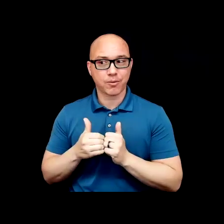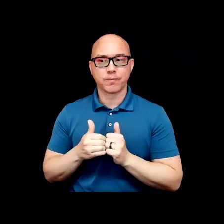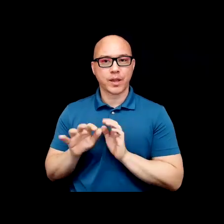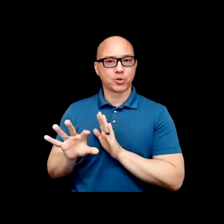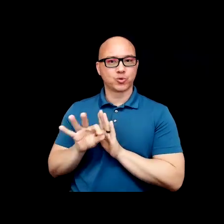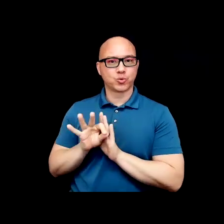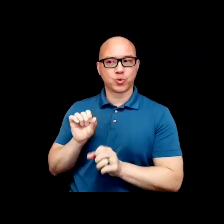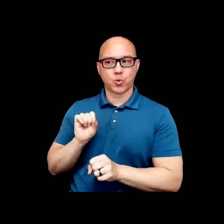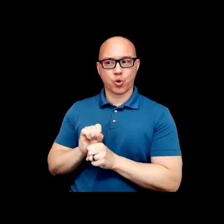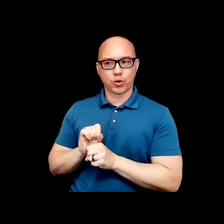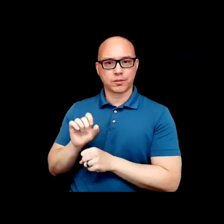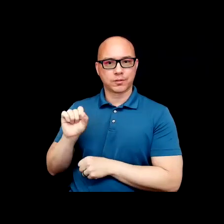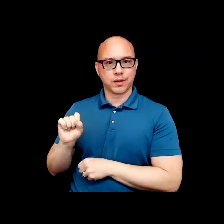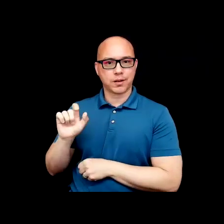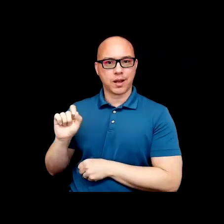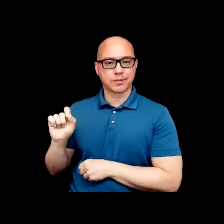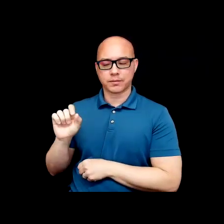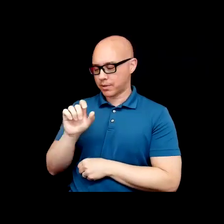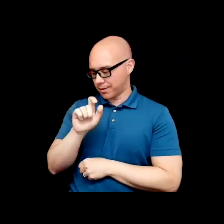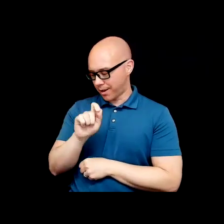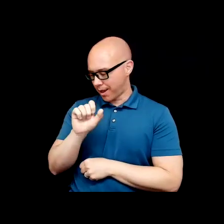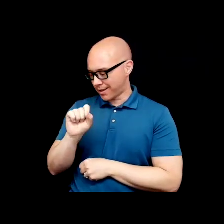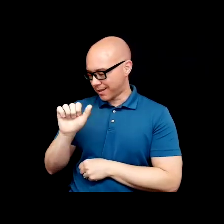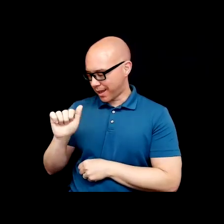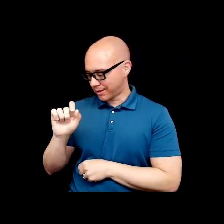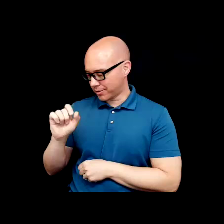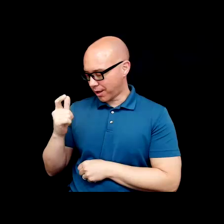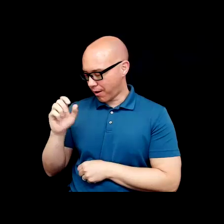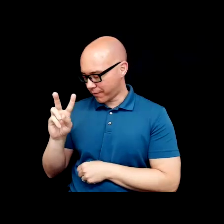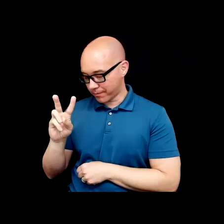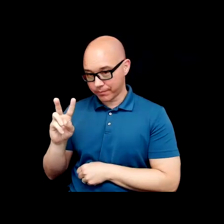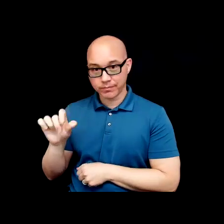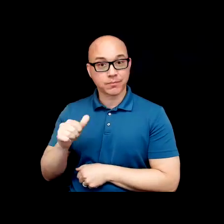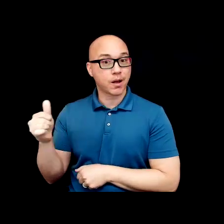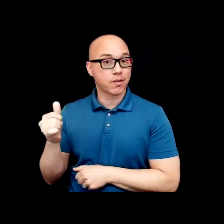choosework.ssa.gov. Or you can also call